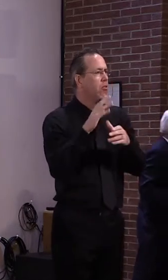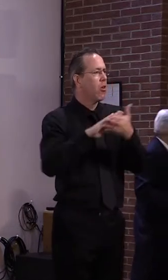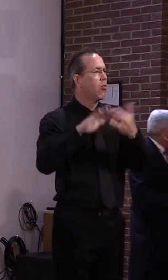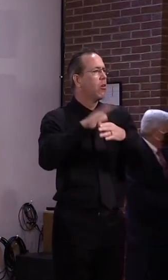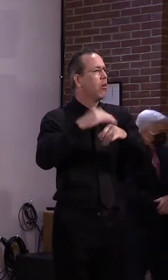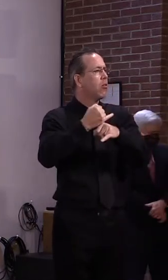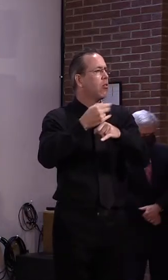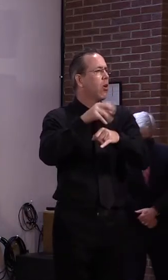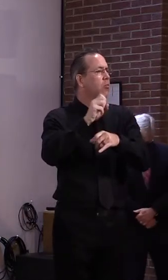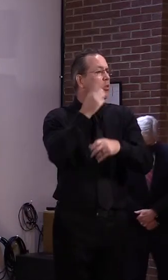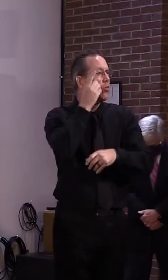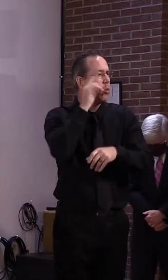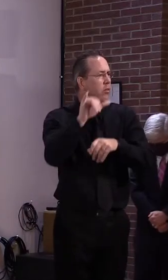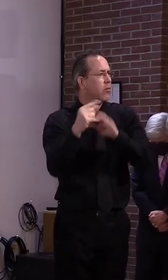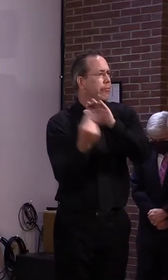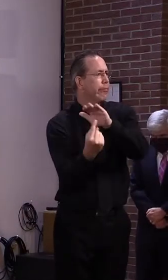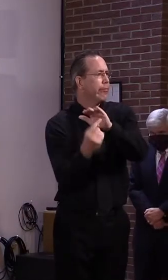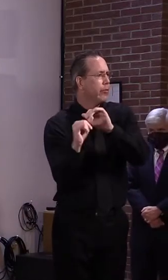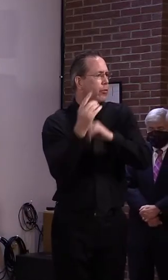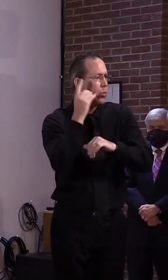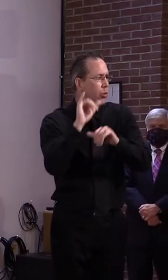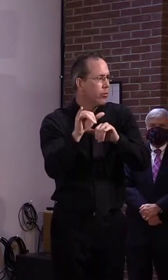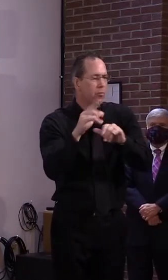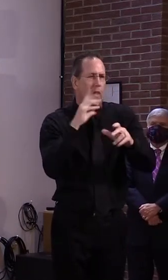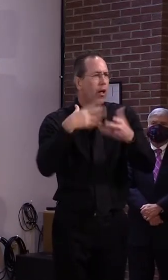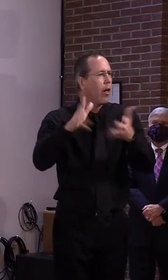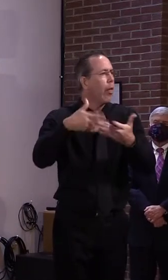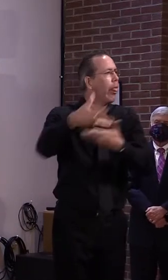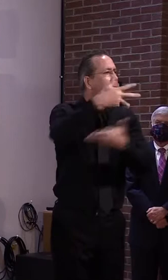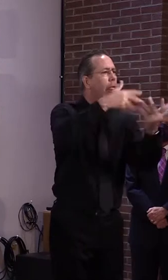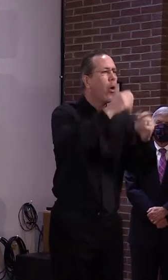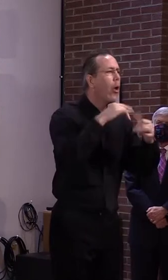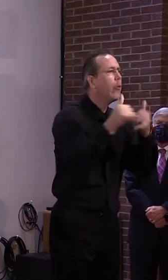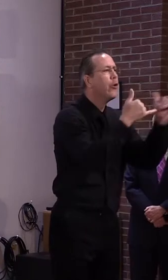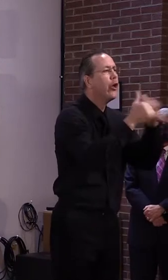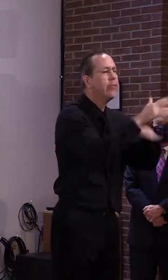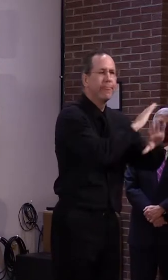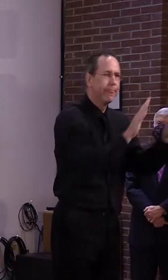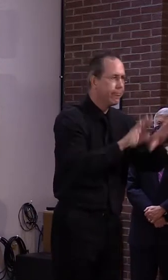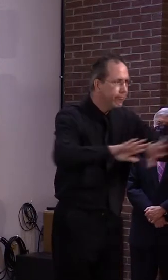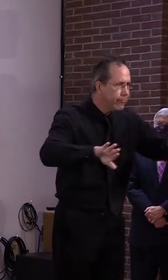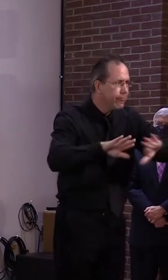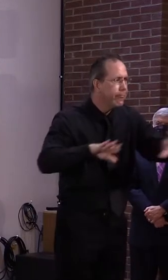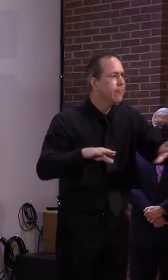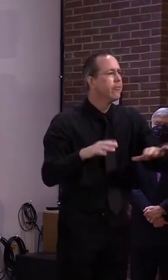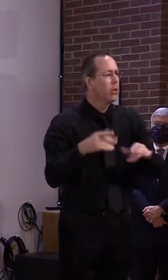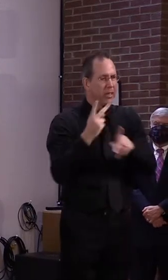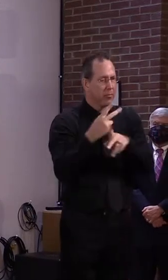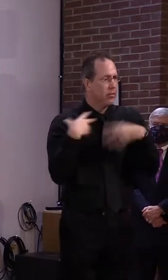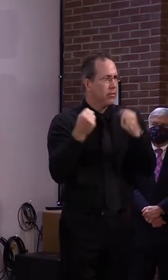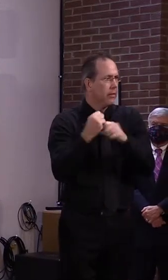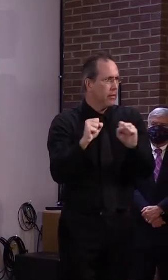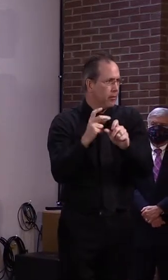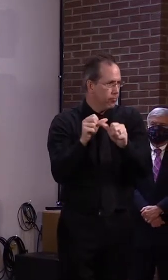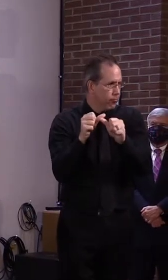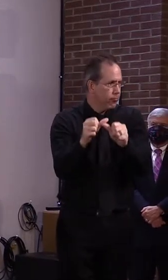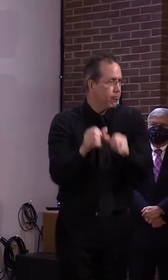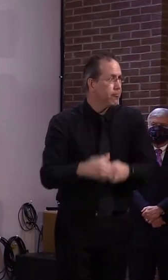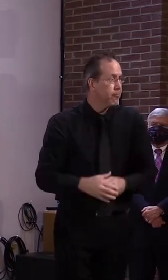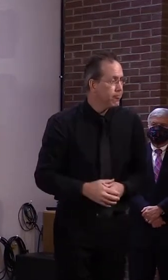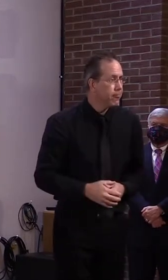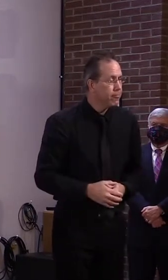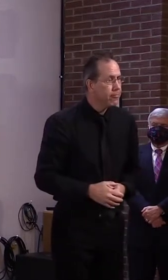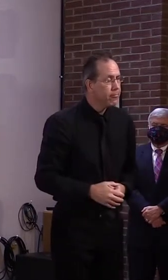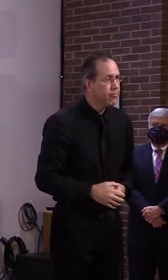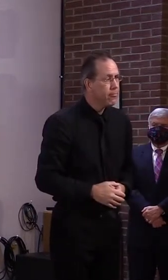as a matter of routine, what we do. So most of the schools have start dates that have